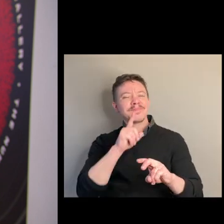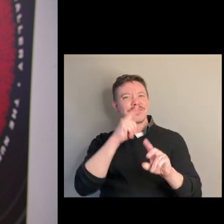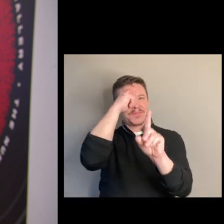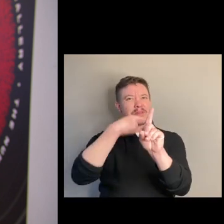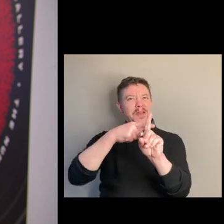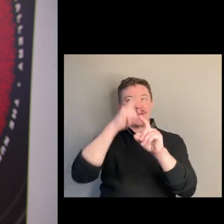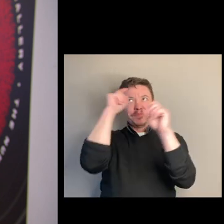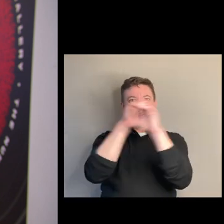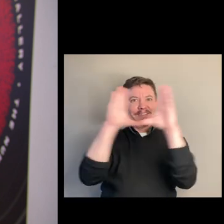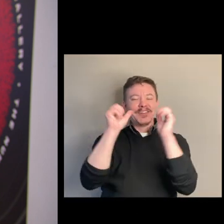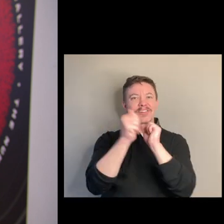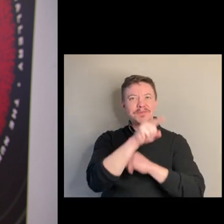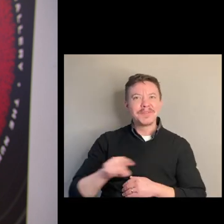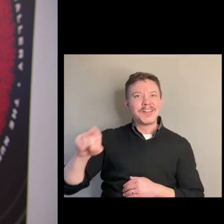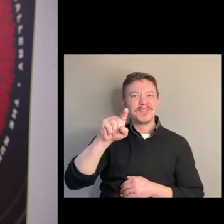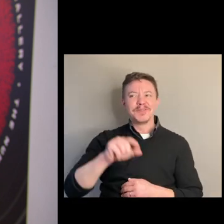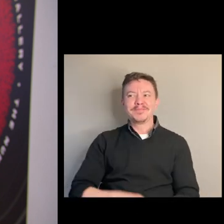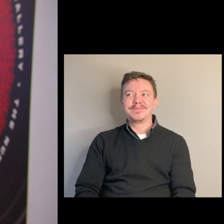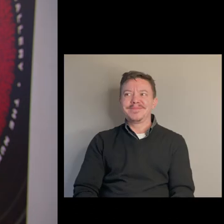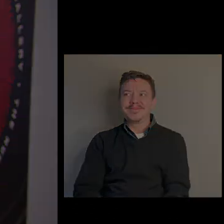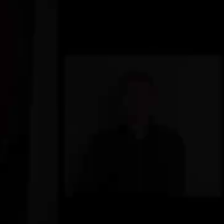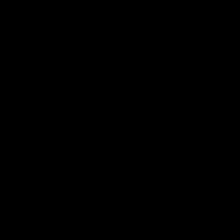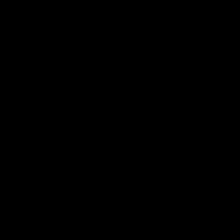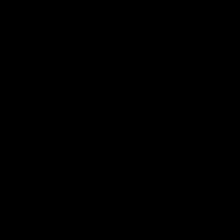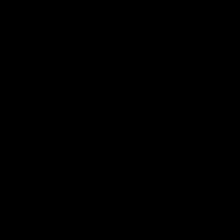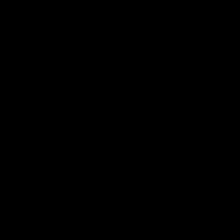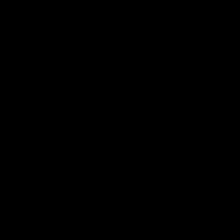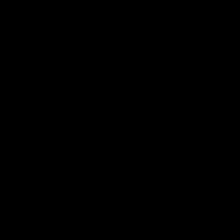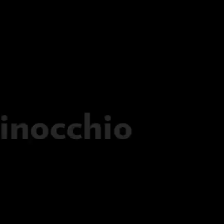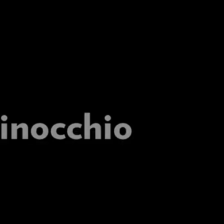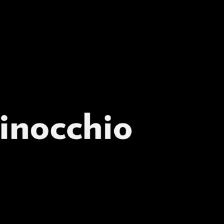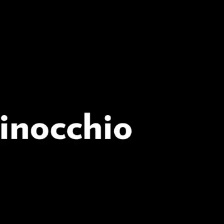ultimately optimistic vision of the future with all of you.